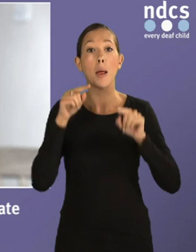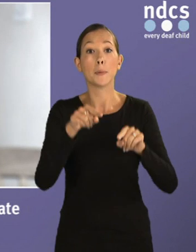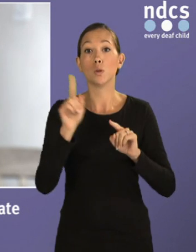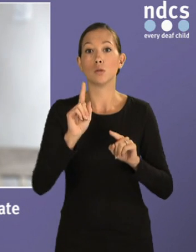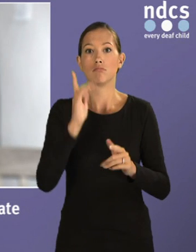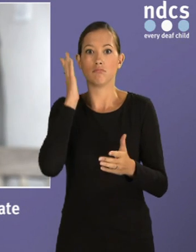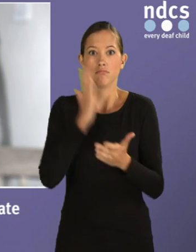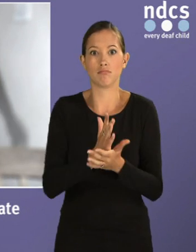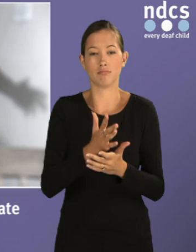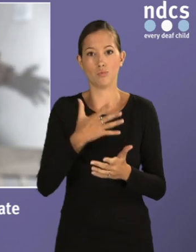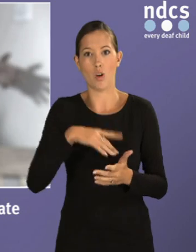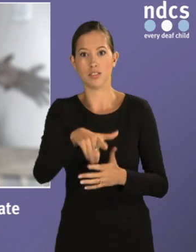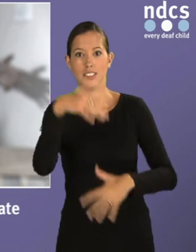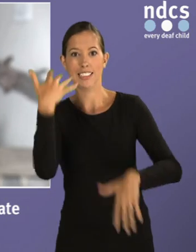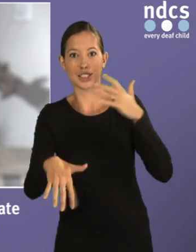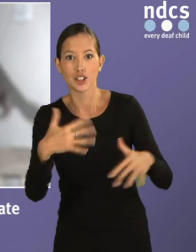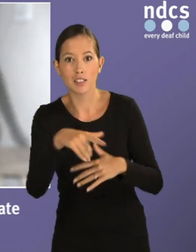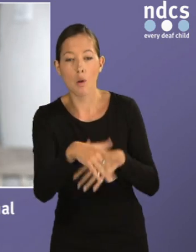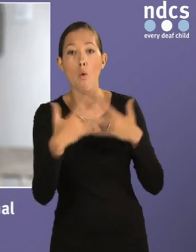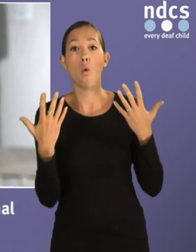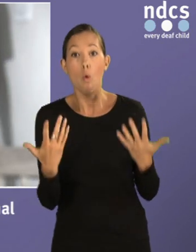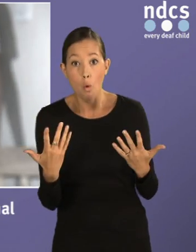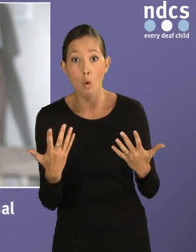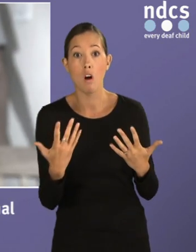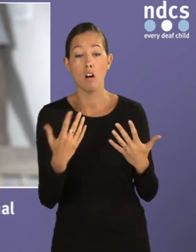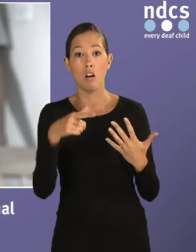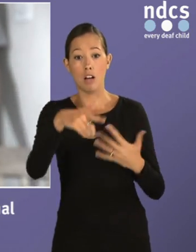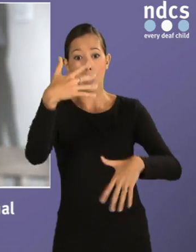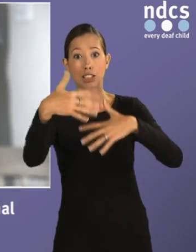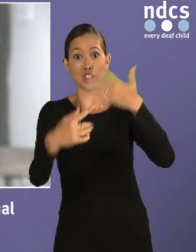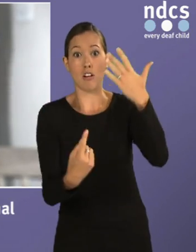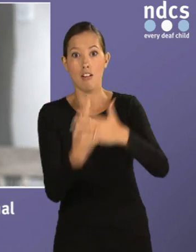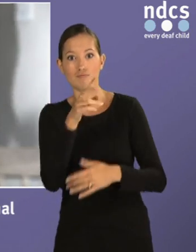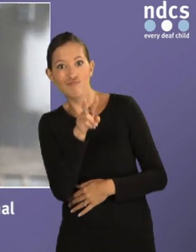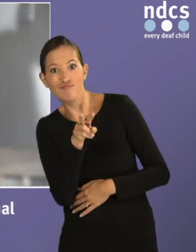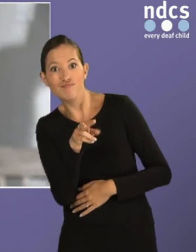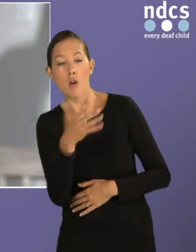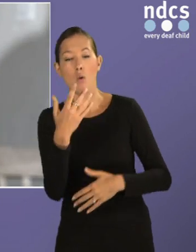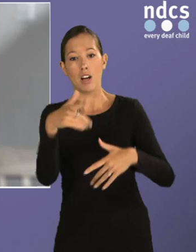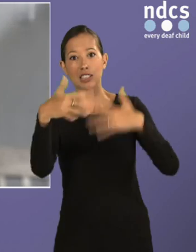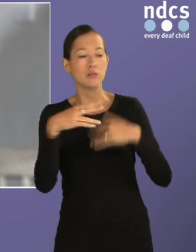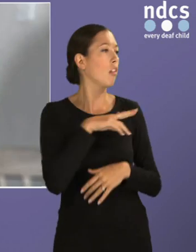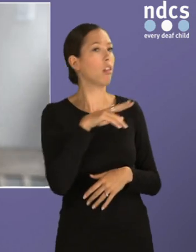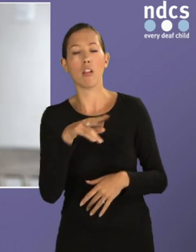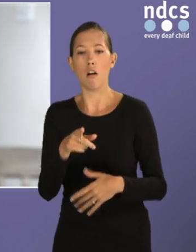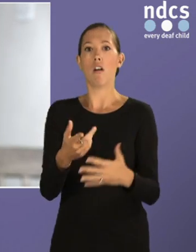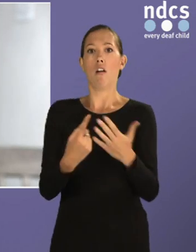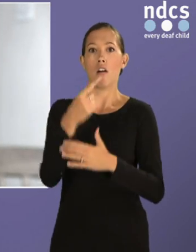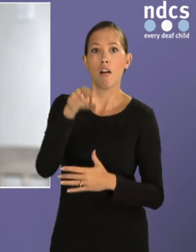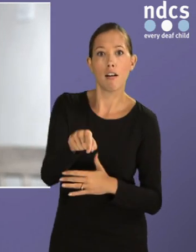Physical abuse is the deliberate physical injury to a child or intentional or unintentional failure to prevent injury or